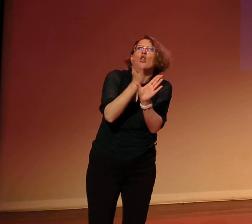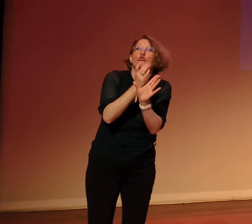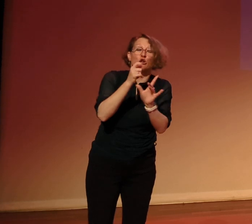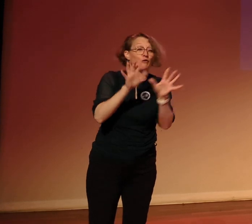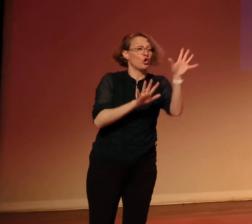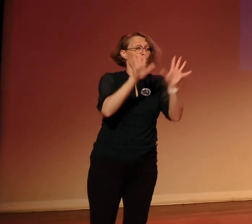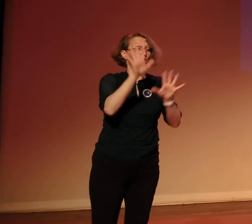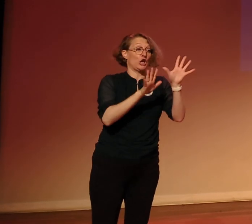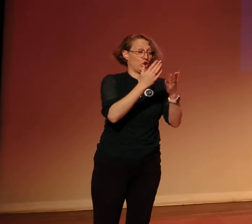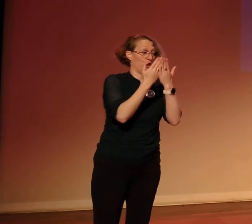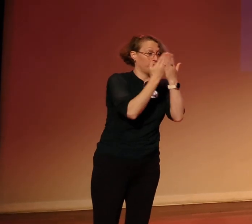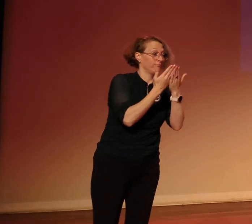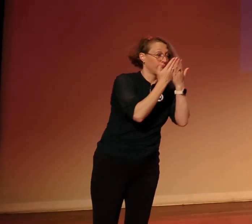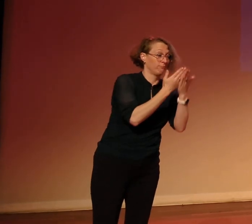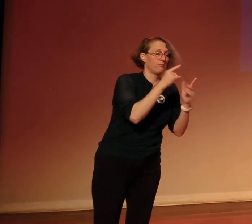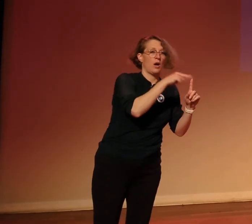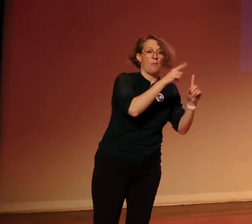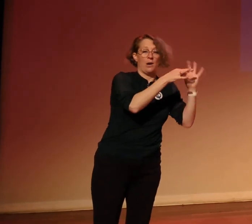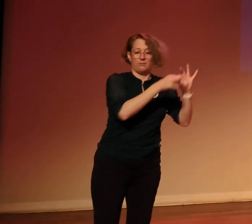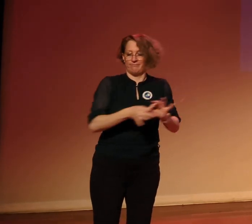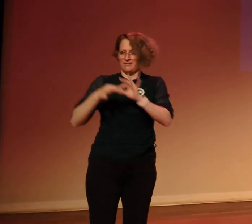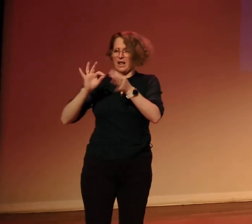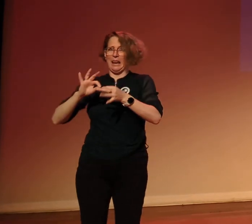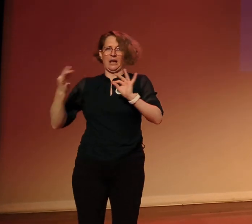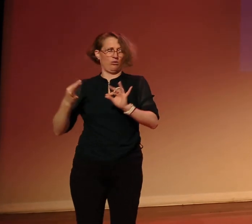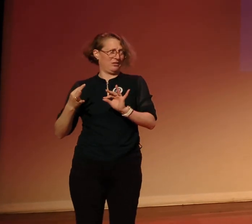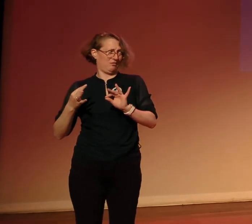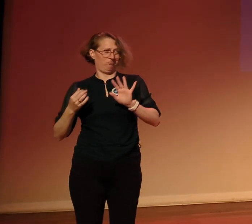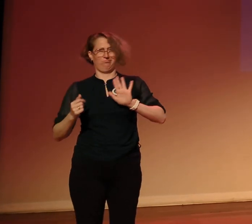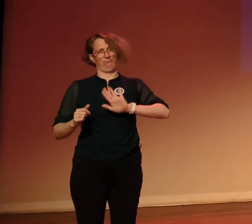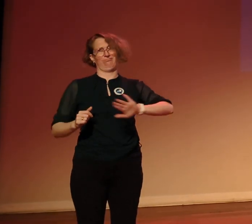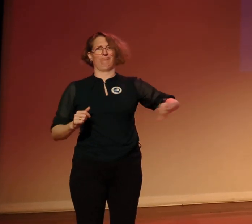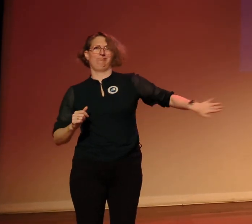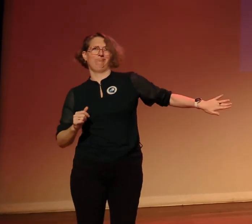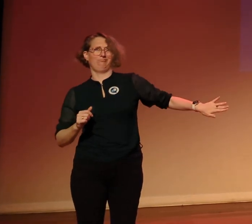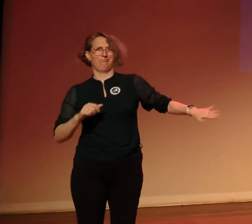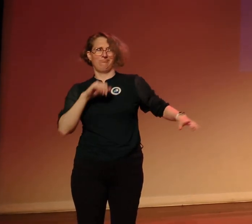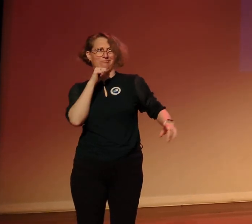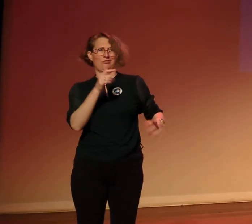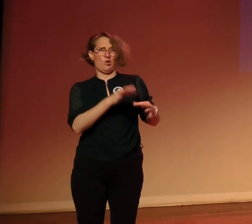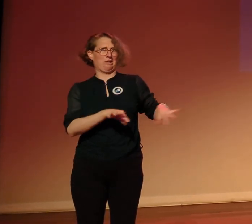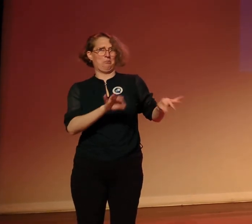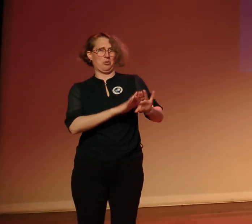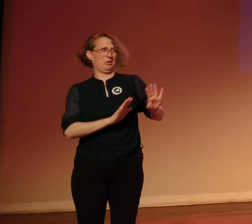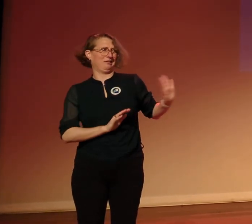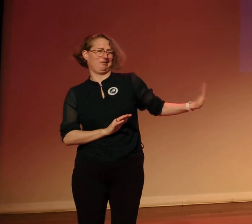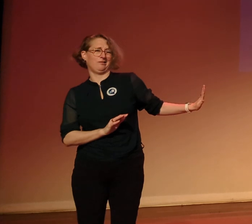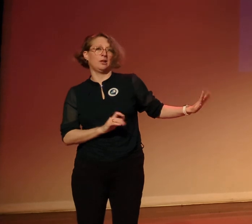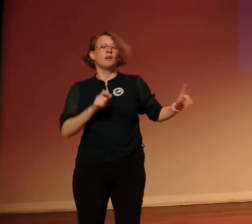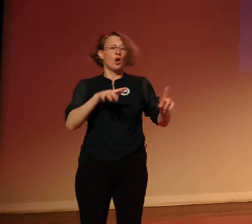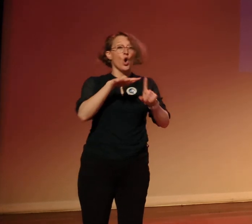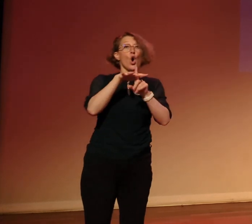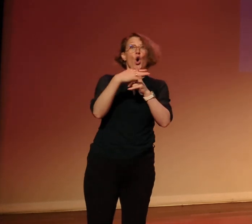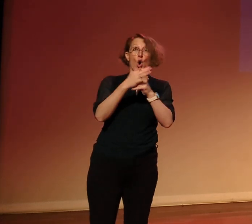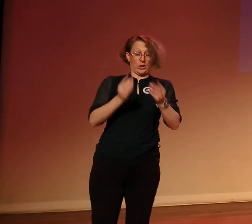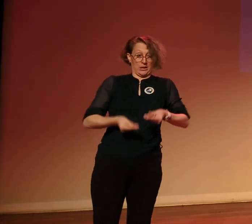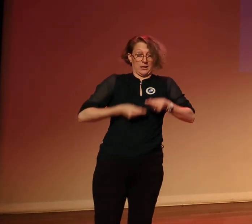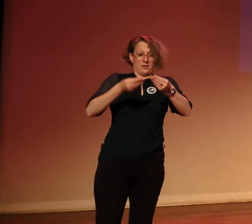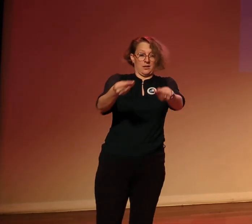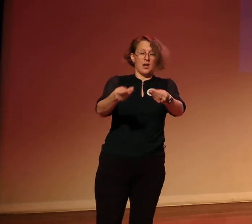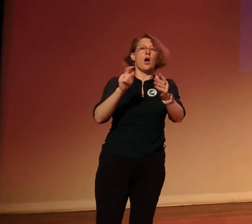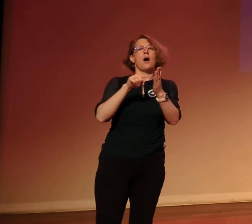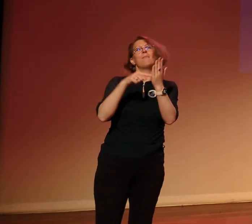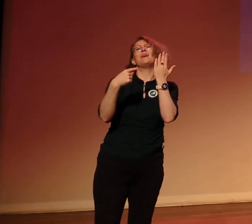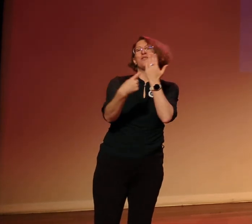gesture study, but is not particularly relevant to us linguists. When I gave it context, it got much better at recognizing